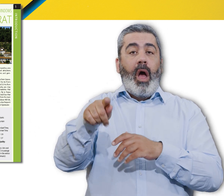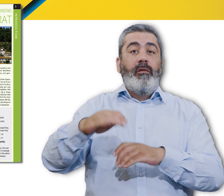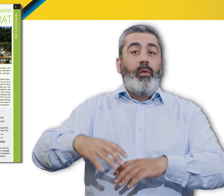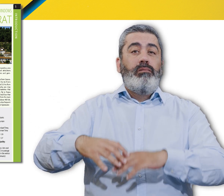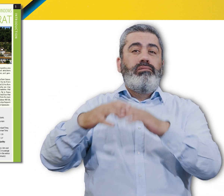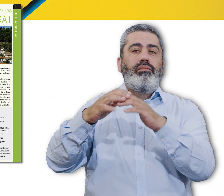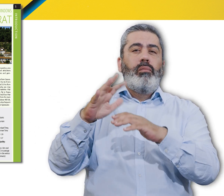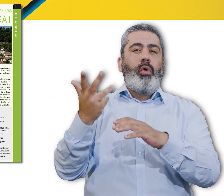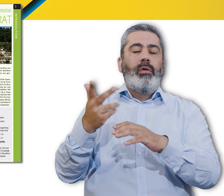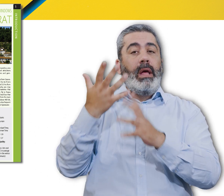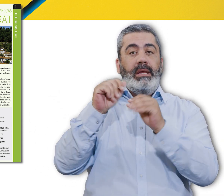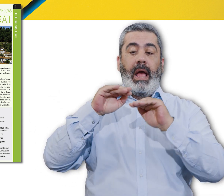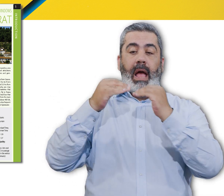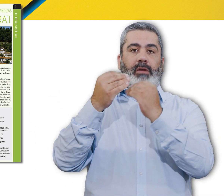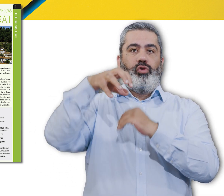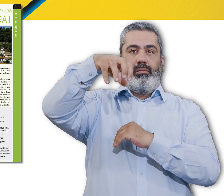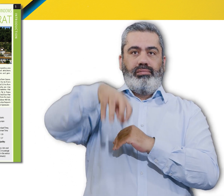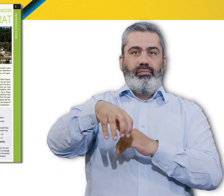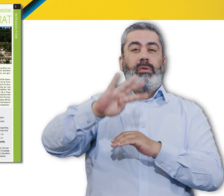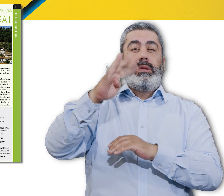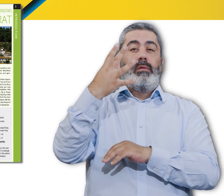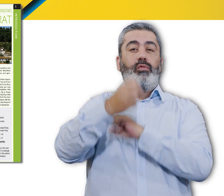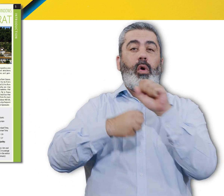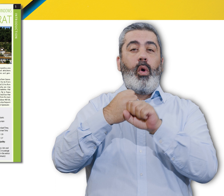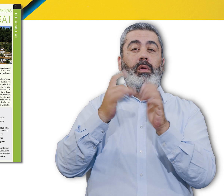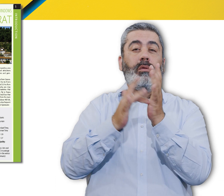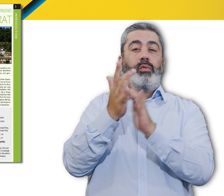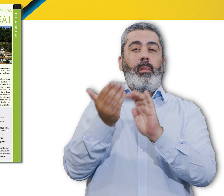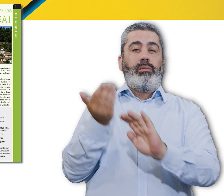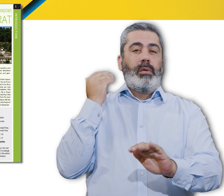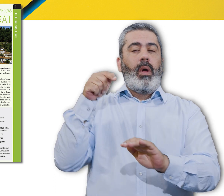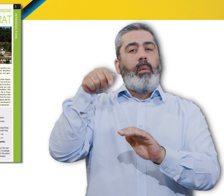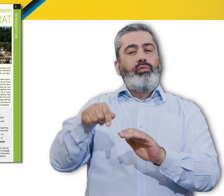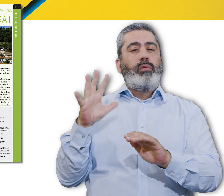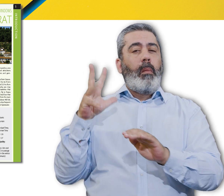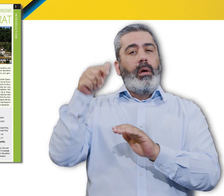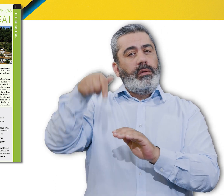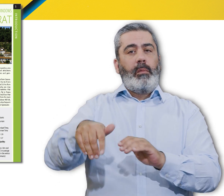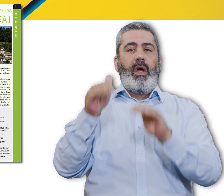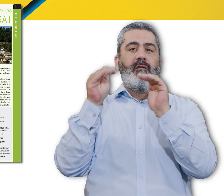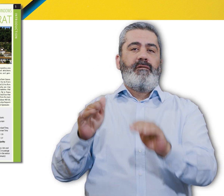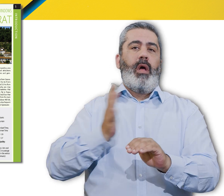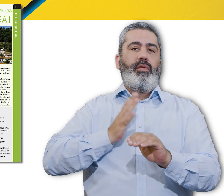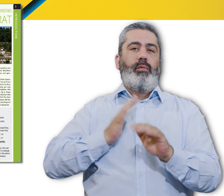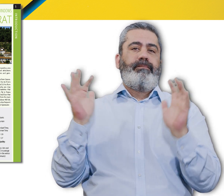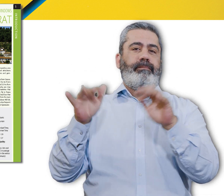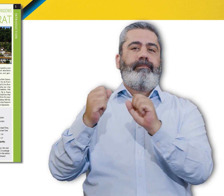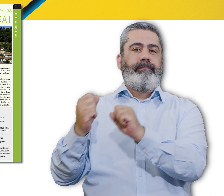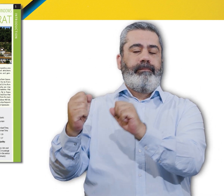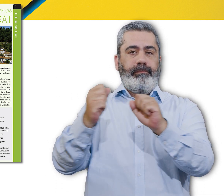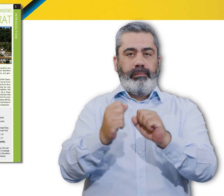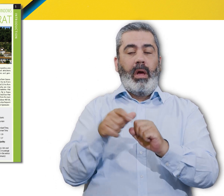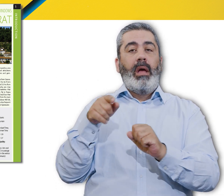Albania. First emerging as a fortress settlement built around the main coast in the 4th century BC, it has been